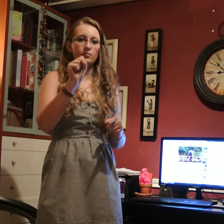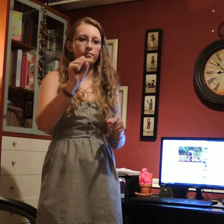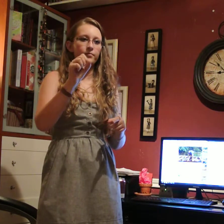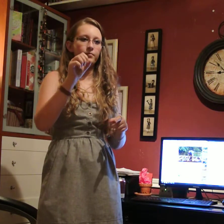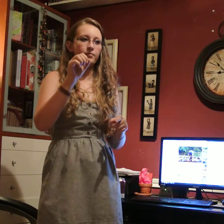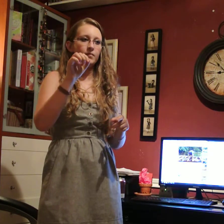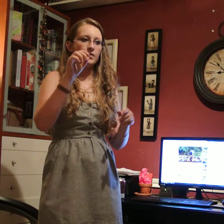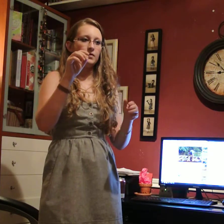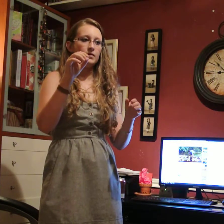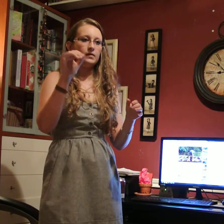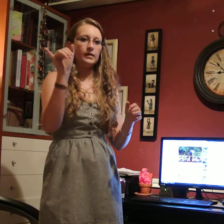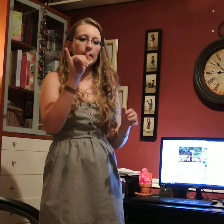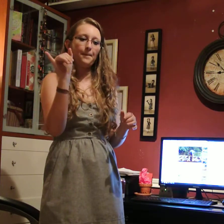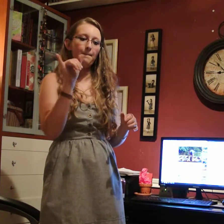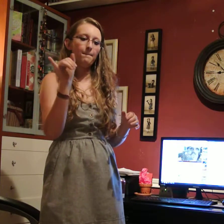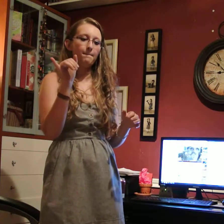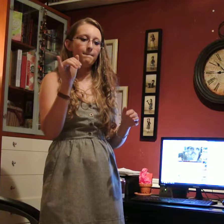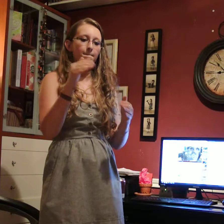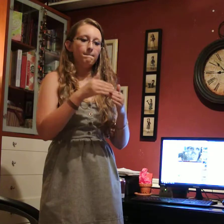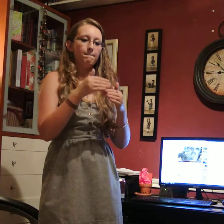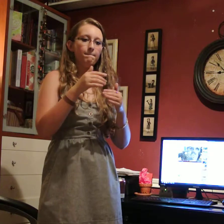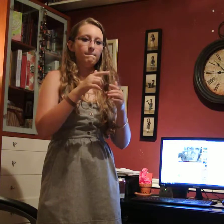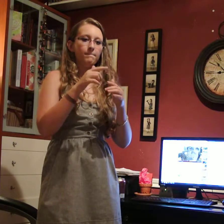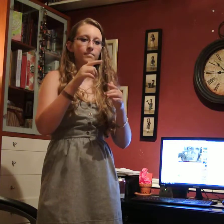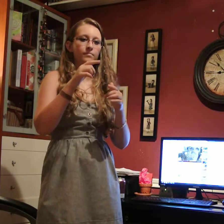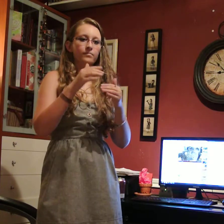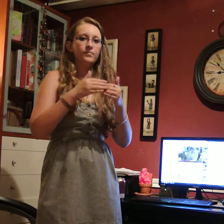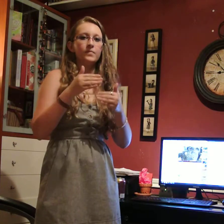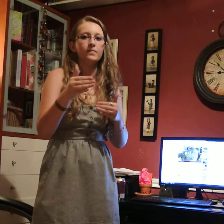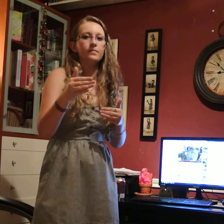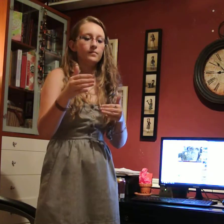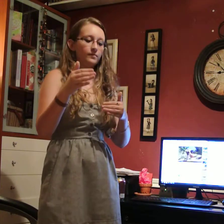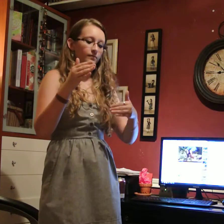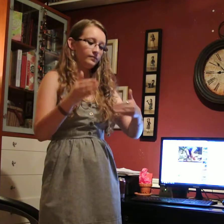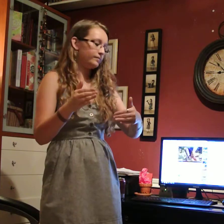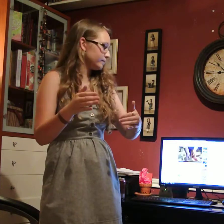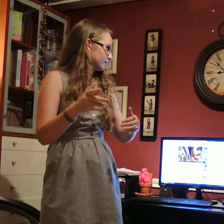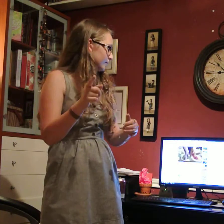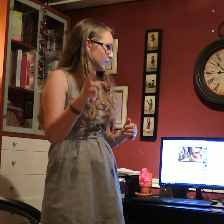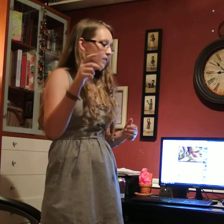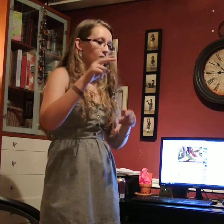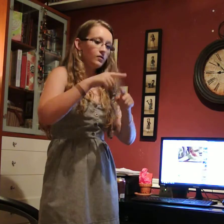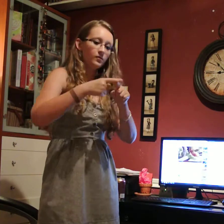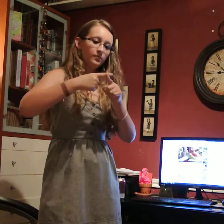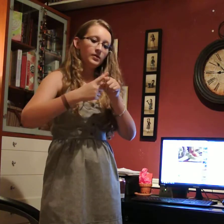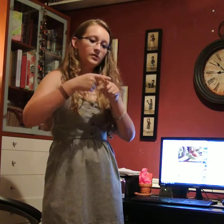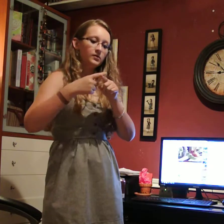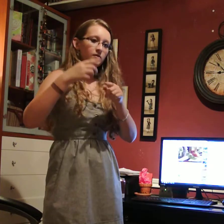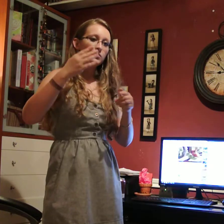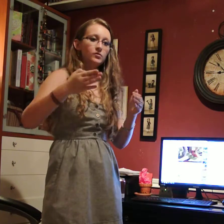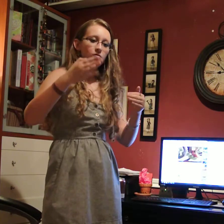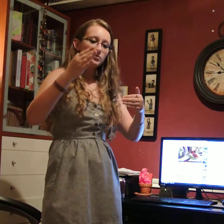might be in our joist through the middle. Once we measure them up, we cut them off, and then we nail them off through the centre.